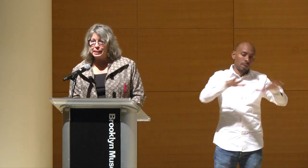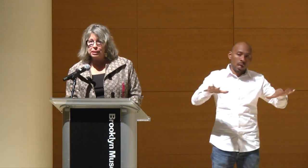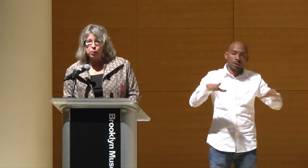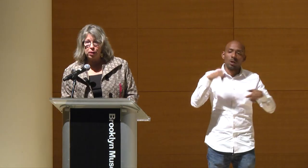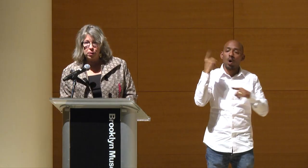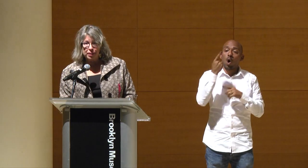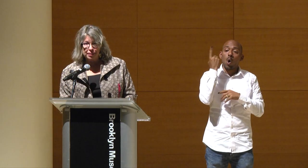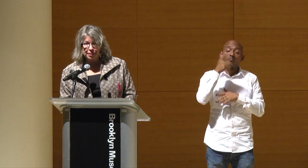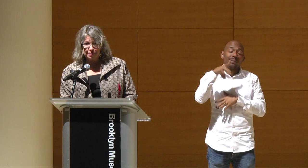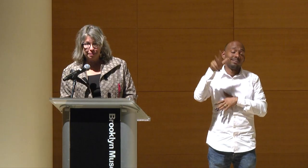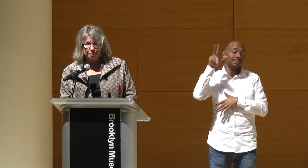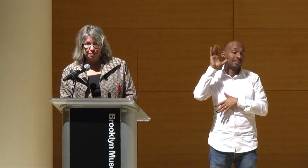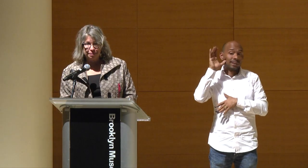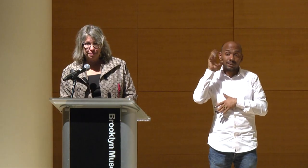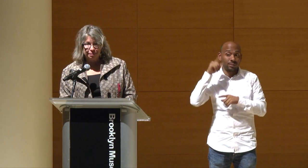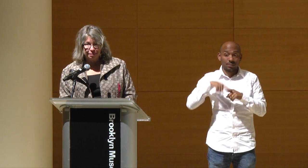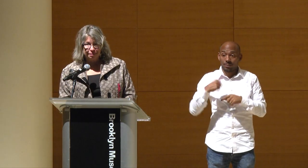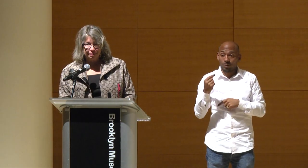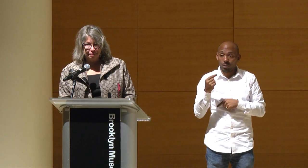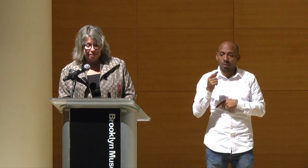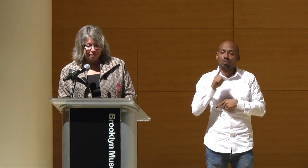Always listen to great artists.